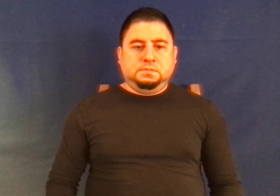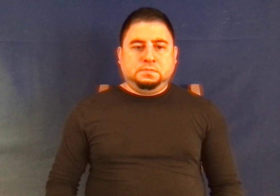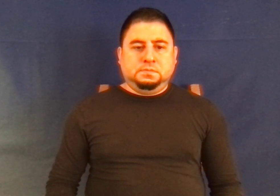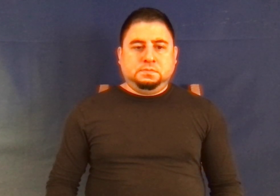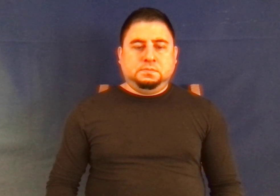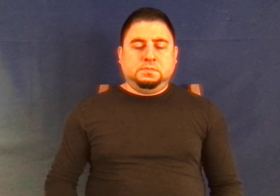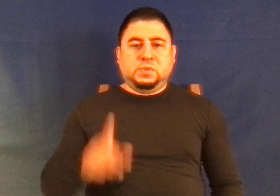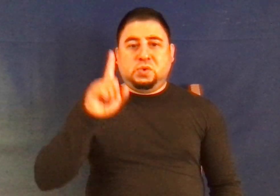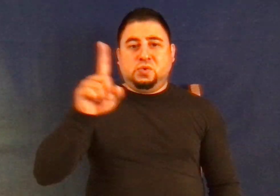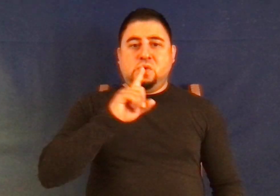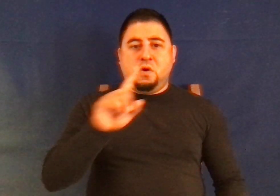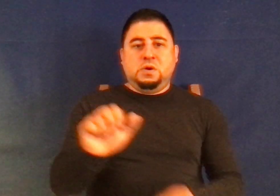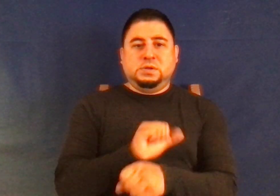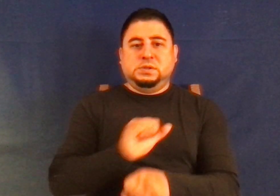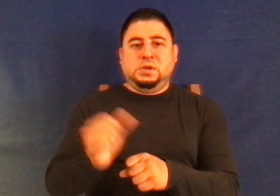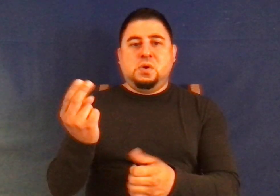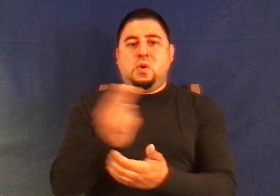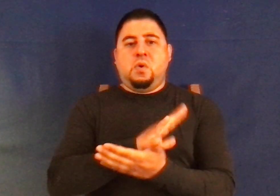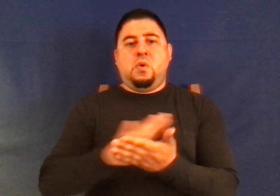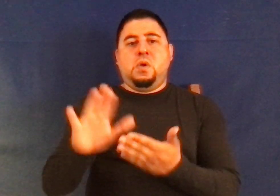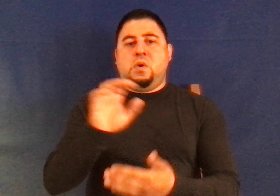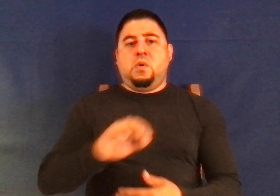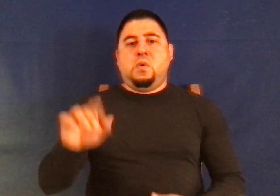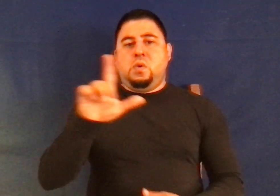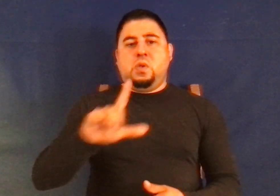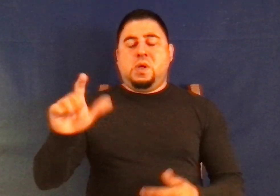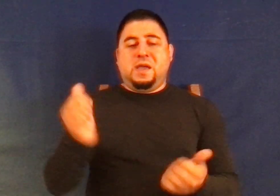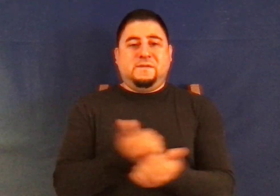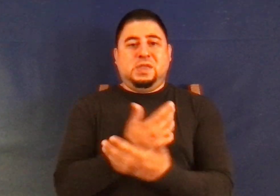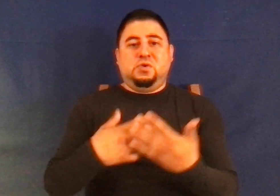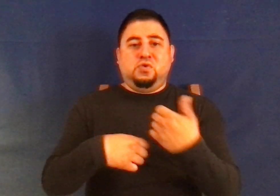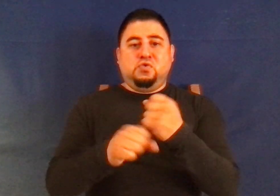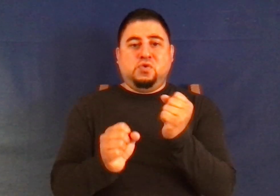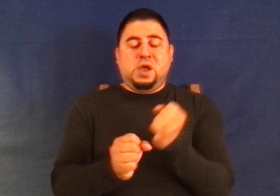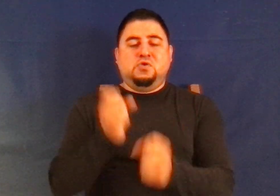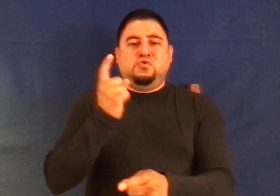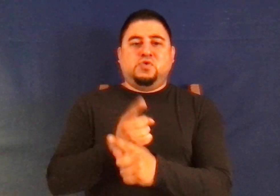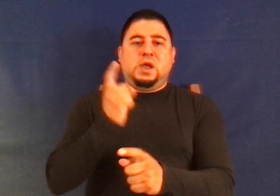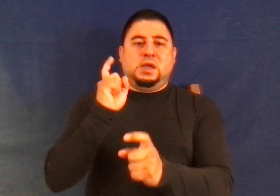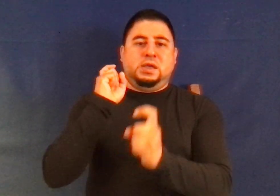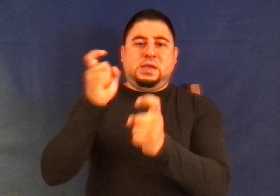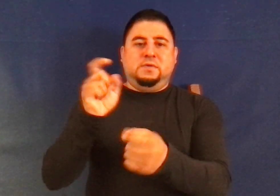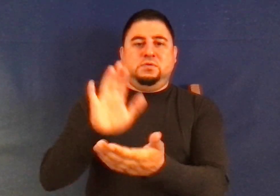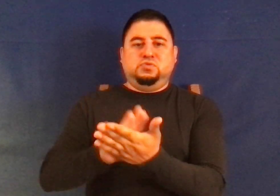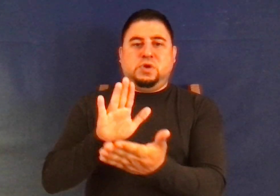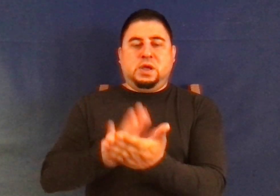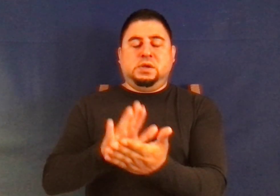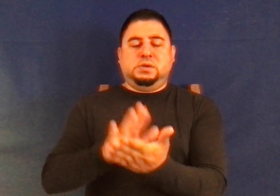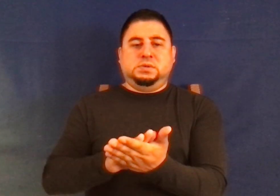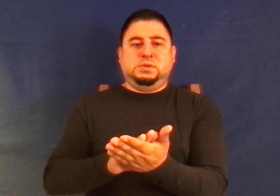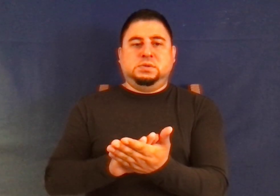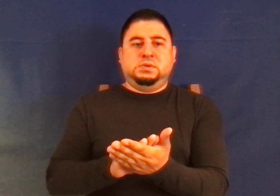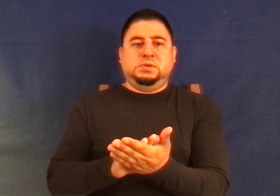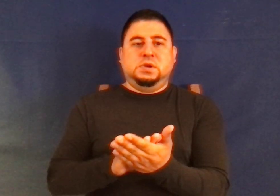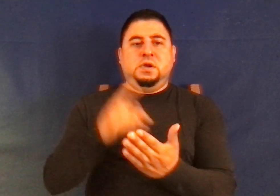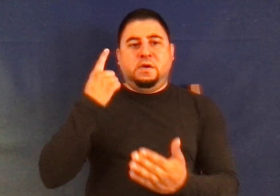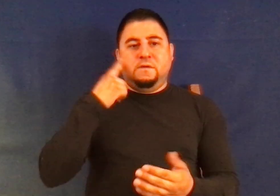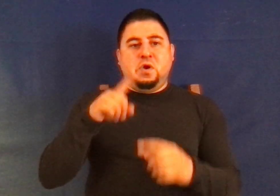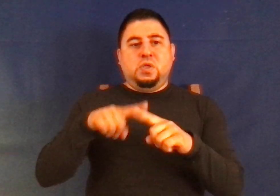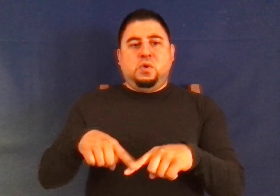You are indeed holy, O Lord, and all that you have created rightly gives you praise. For through your Son, our Lord